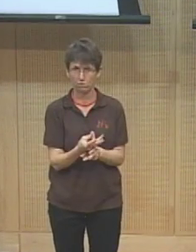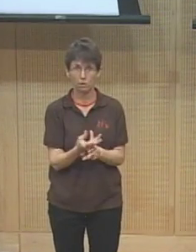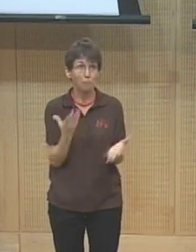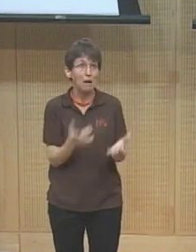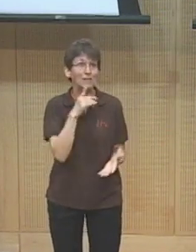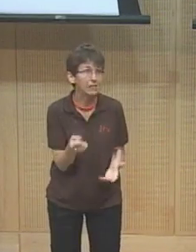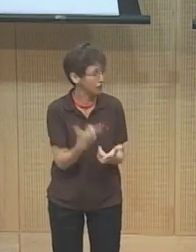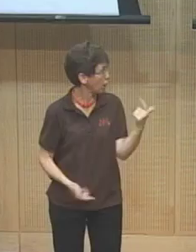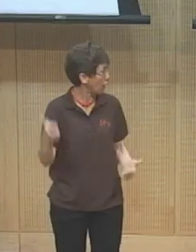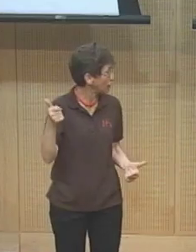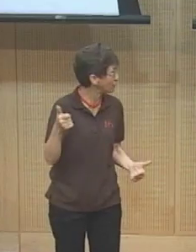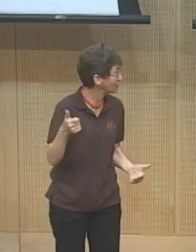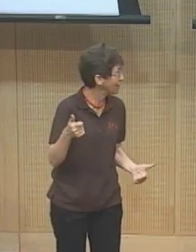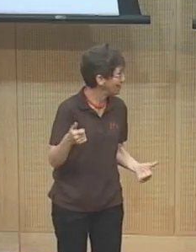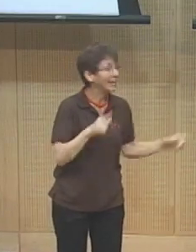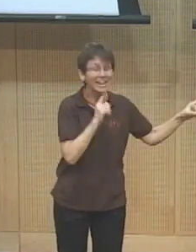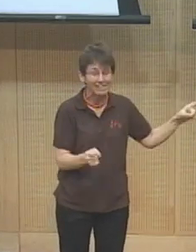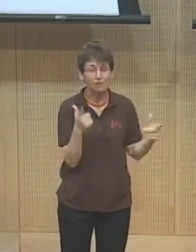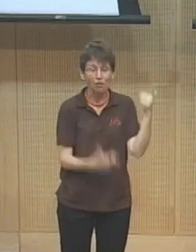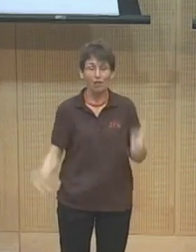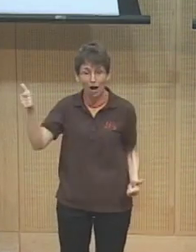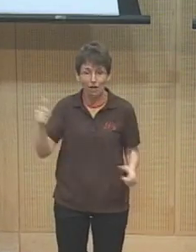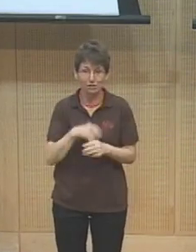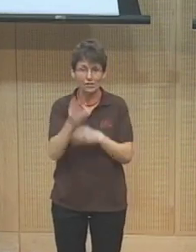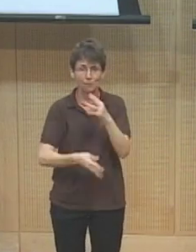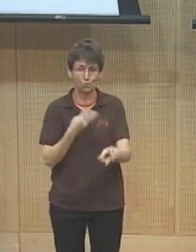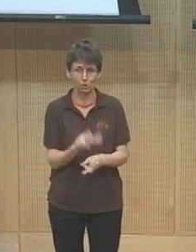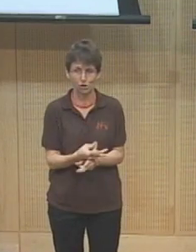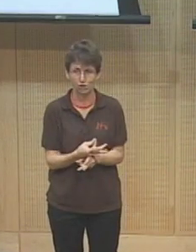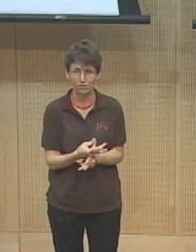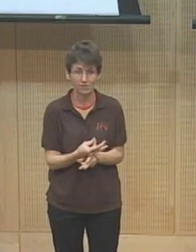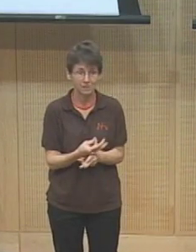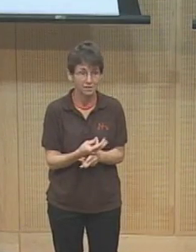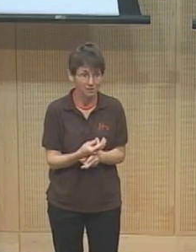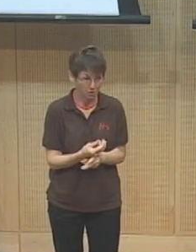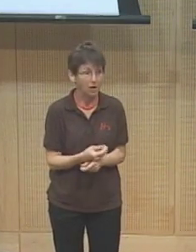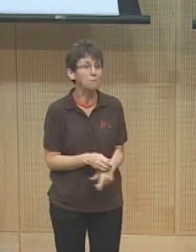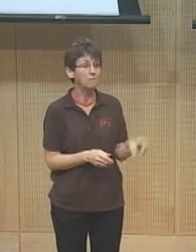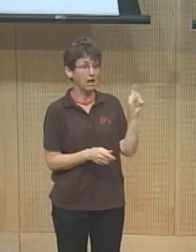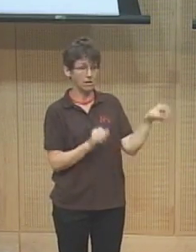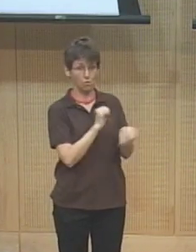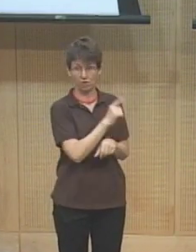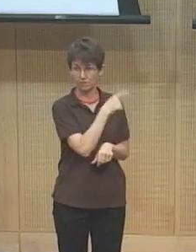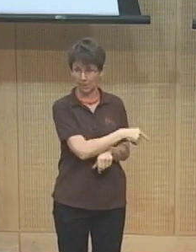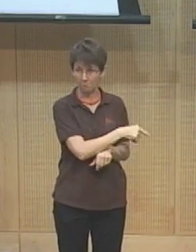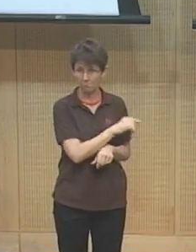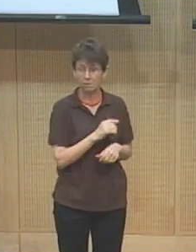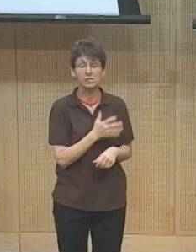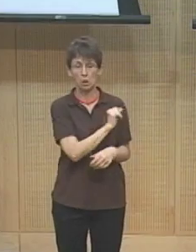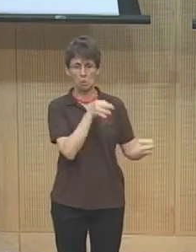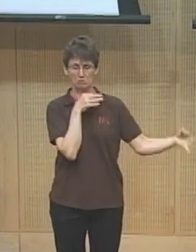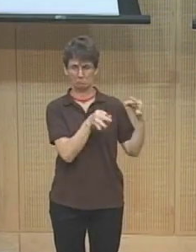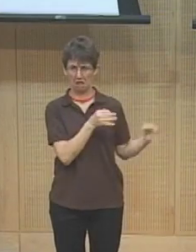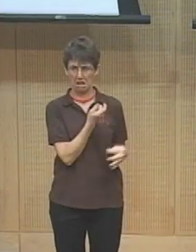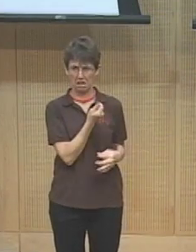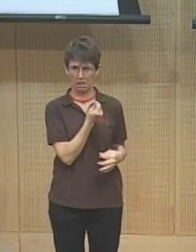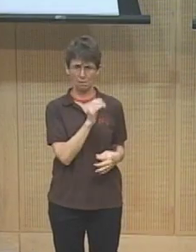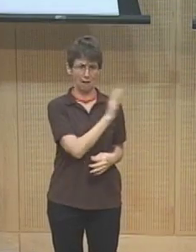Probably is the largest in the world. Yep, Michael said it is the largest in the world. And Michael works for them. So he's going to explain a little bit about